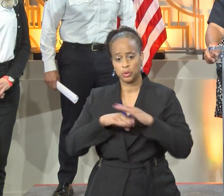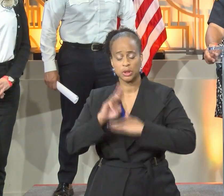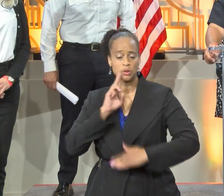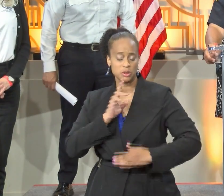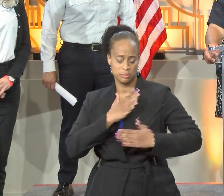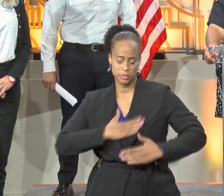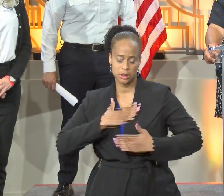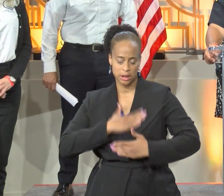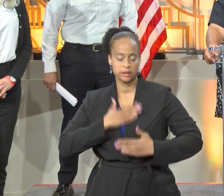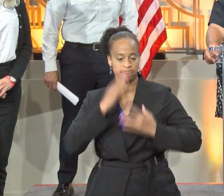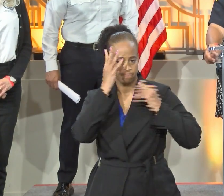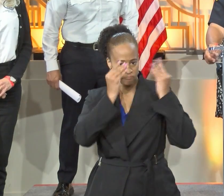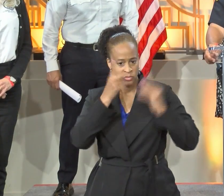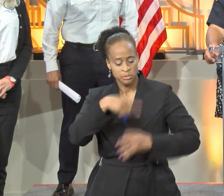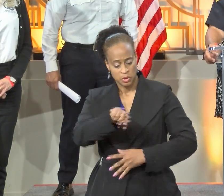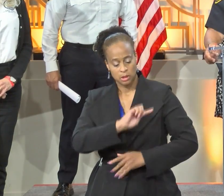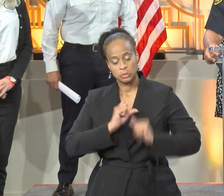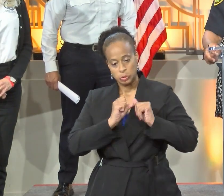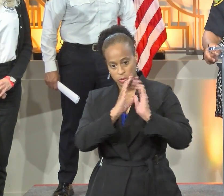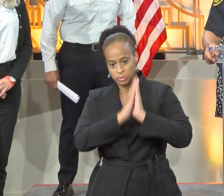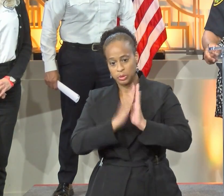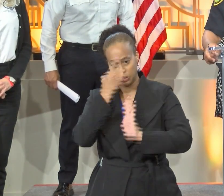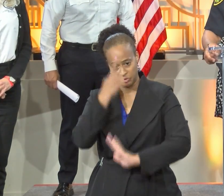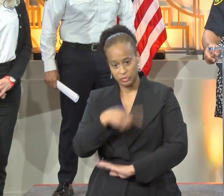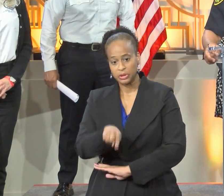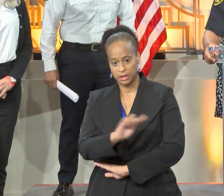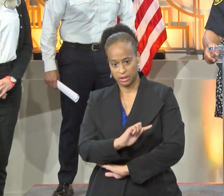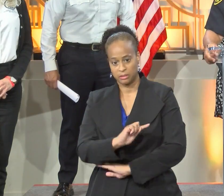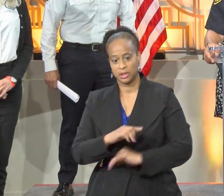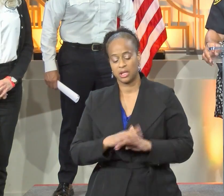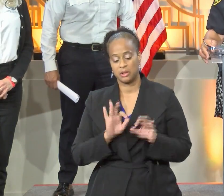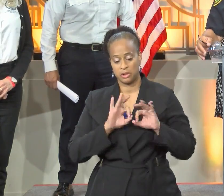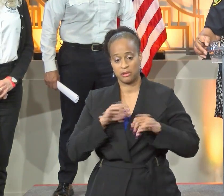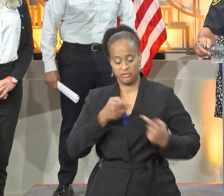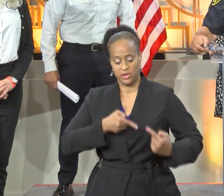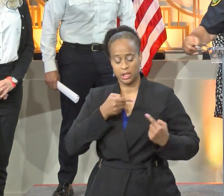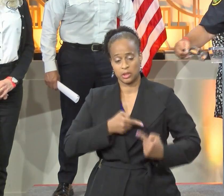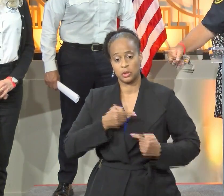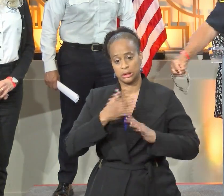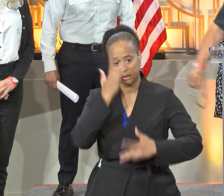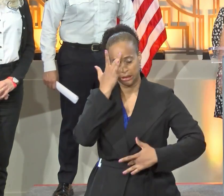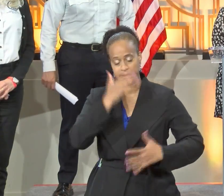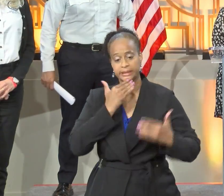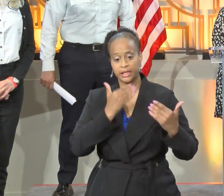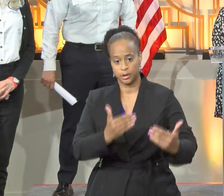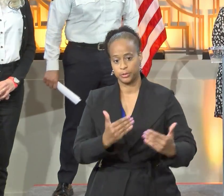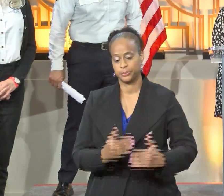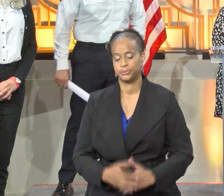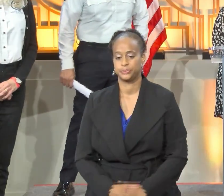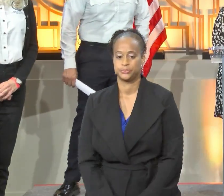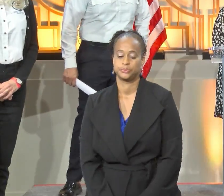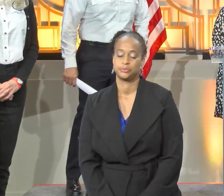in prayer that is out and battling this disease. So thank you, Mayor.